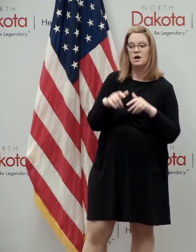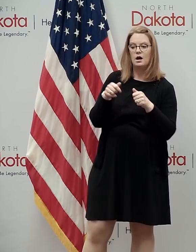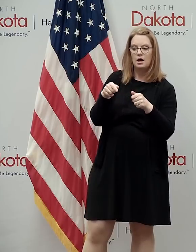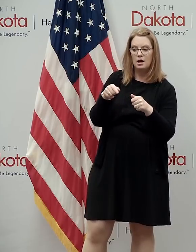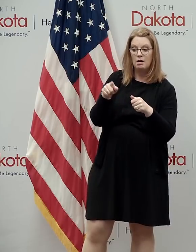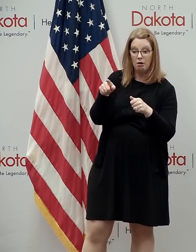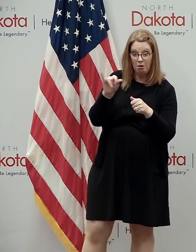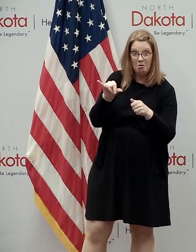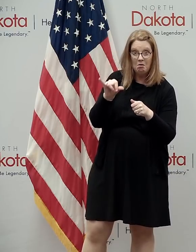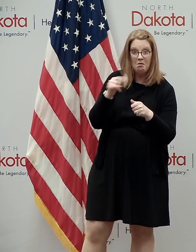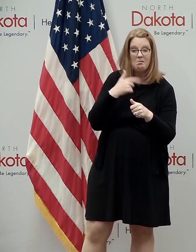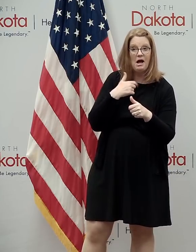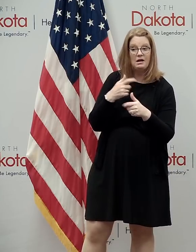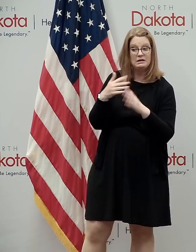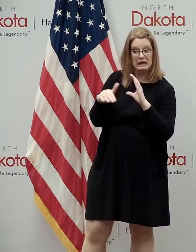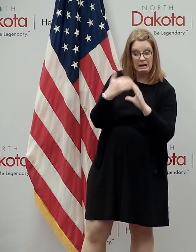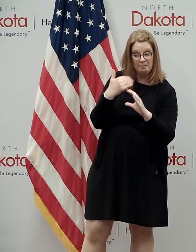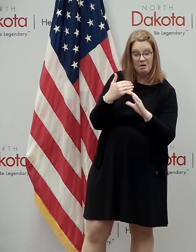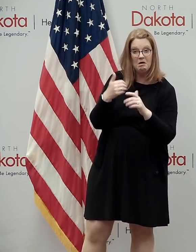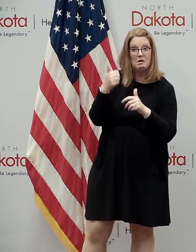or email